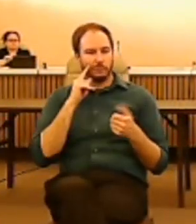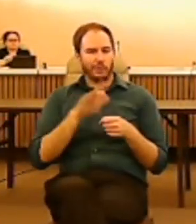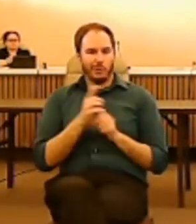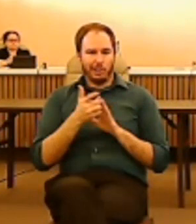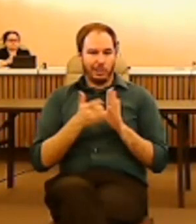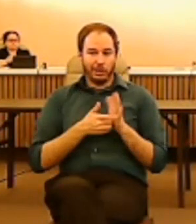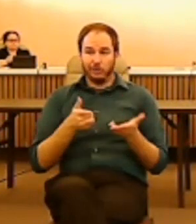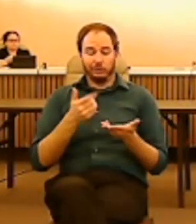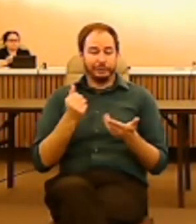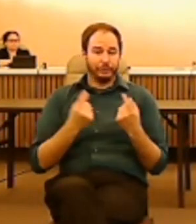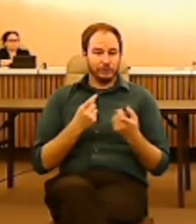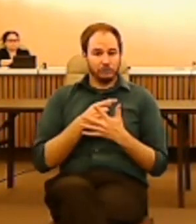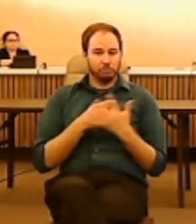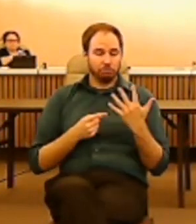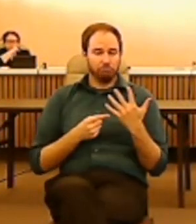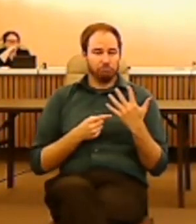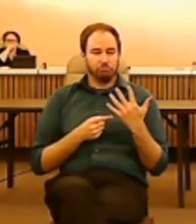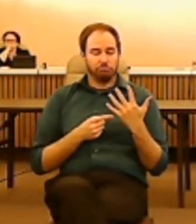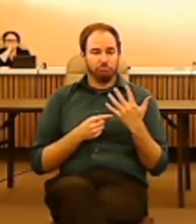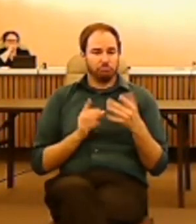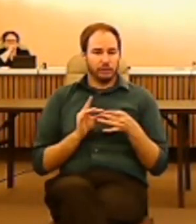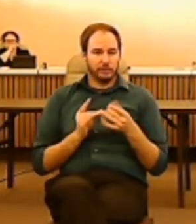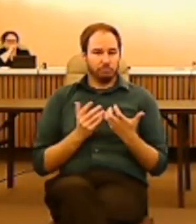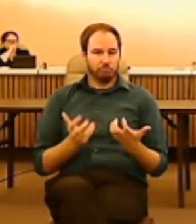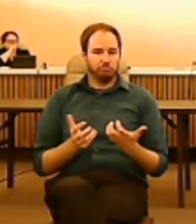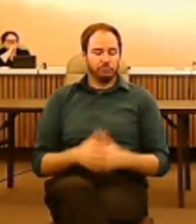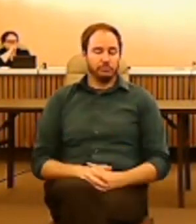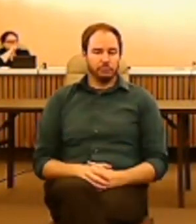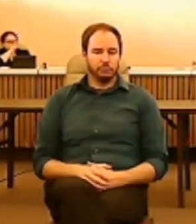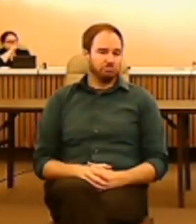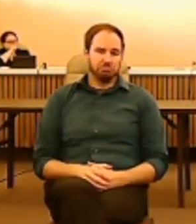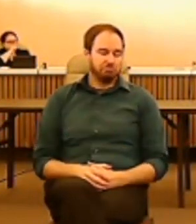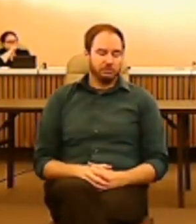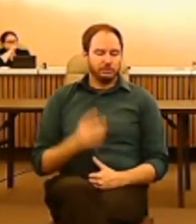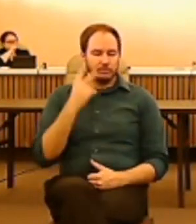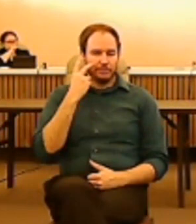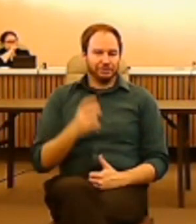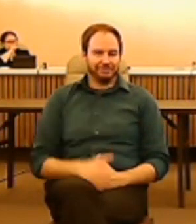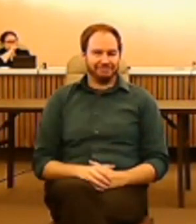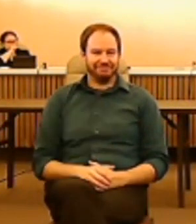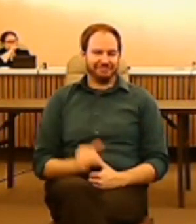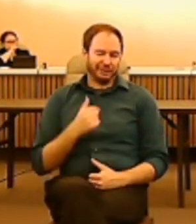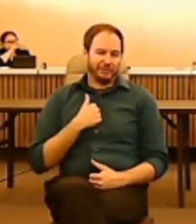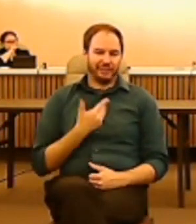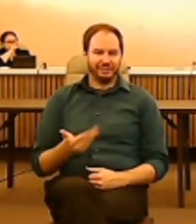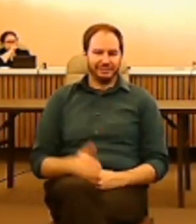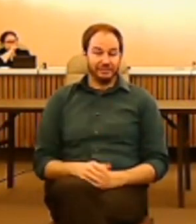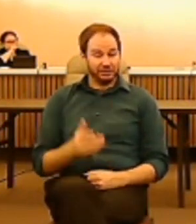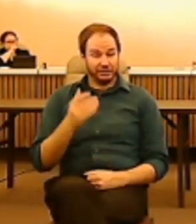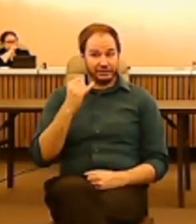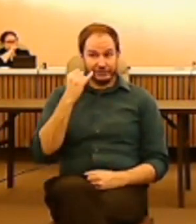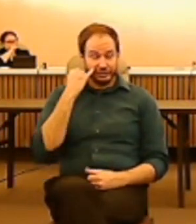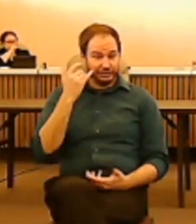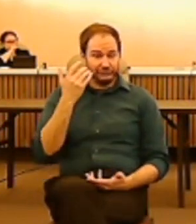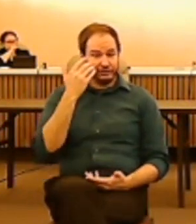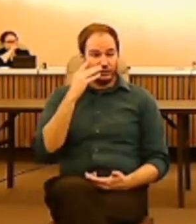know if anybody has any questions, comments. Probably not. If you don't know what meets and